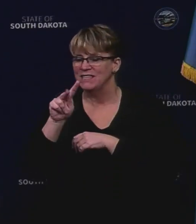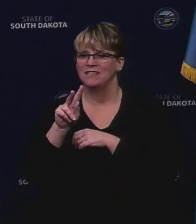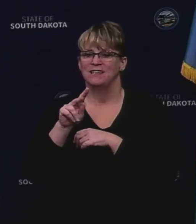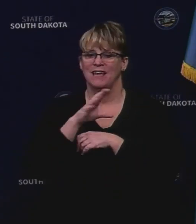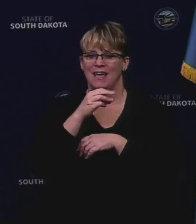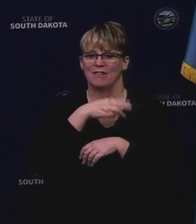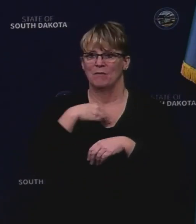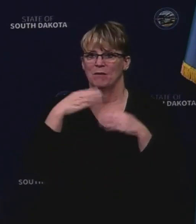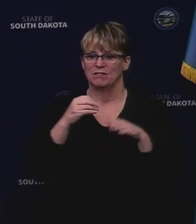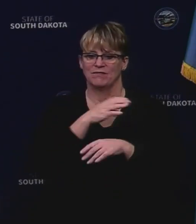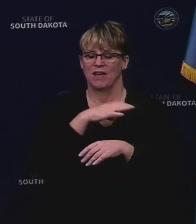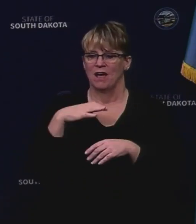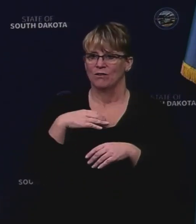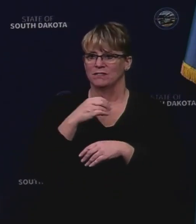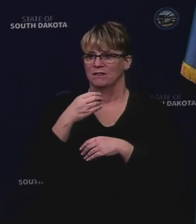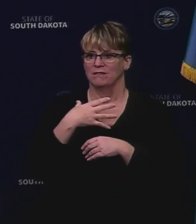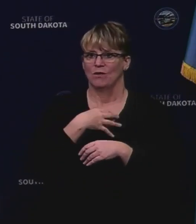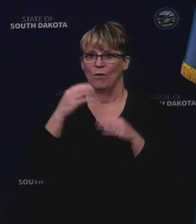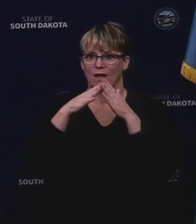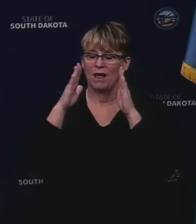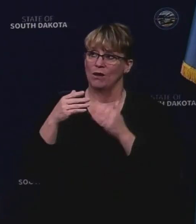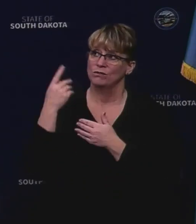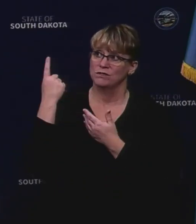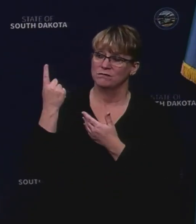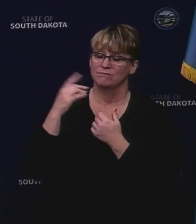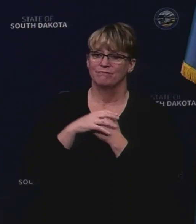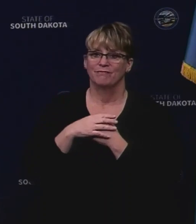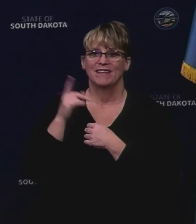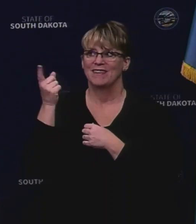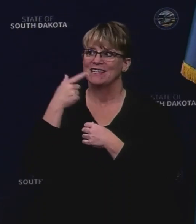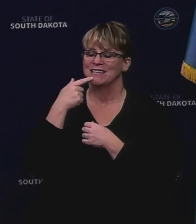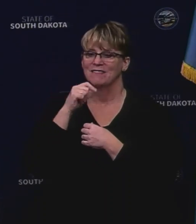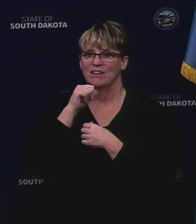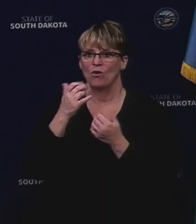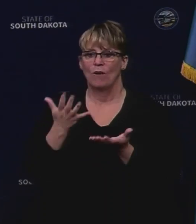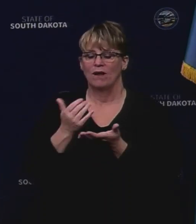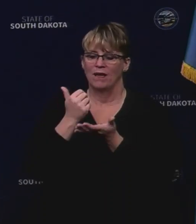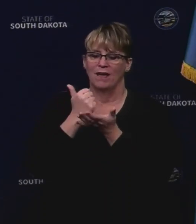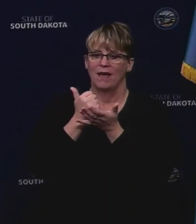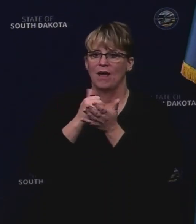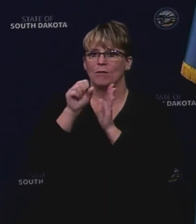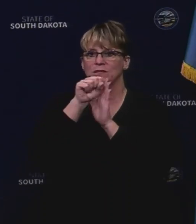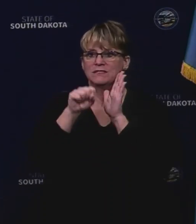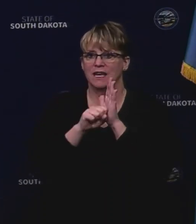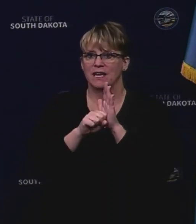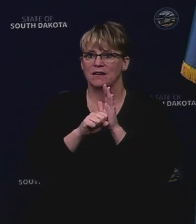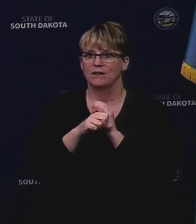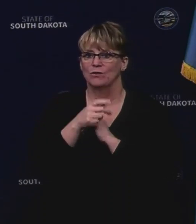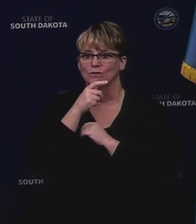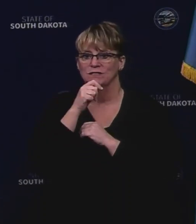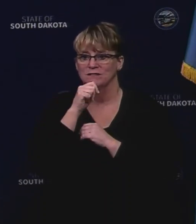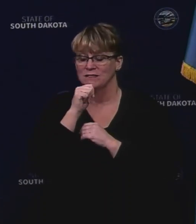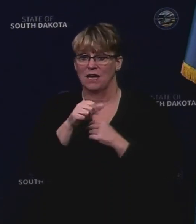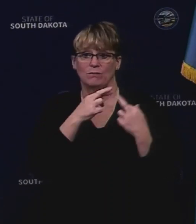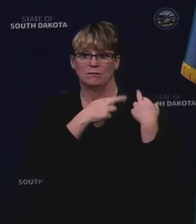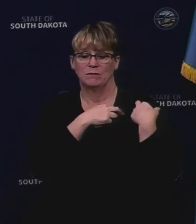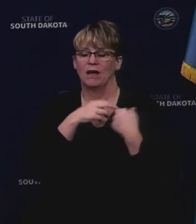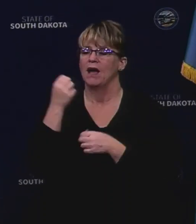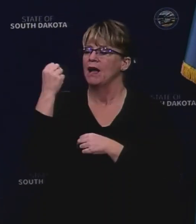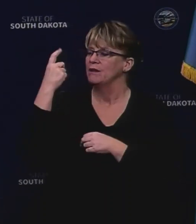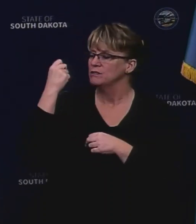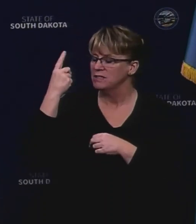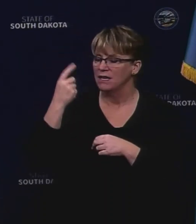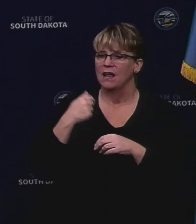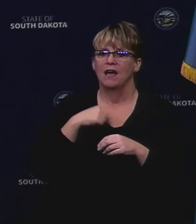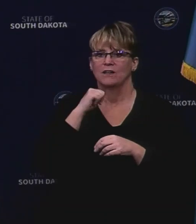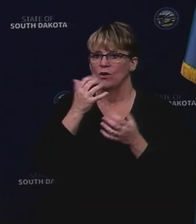to members of Congress and the White House, they say they don't want to bail out states that have been irresponsible. I understand that. I do not